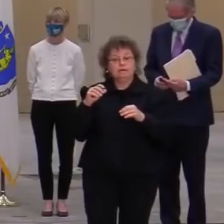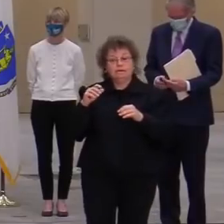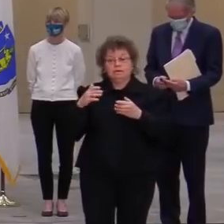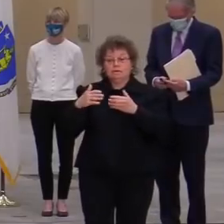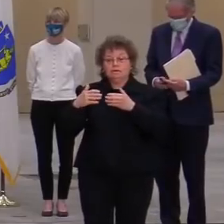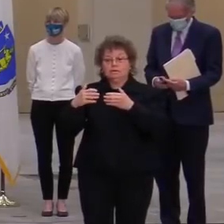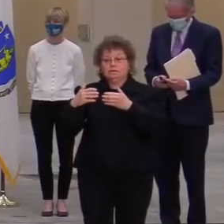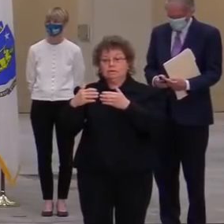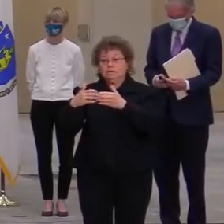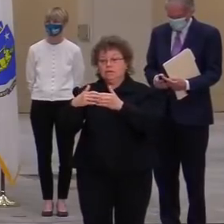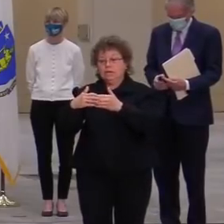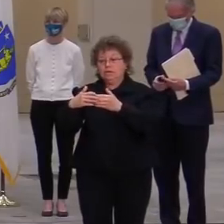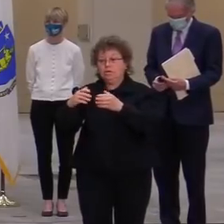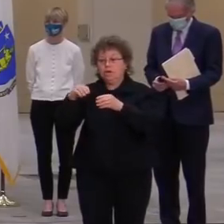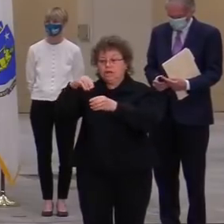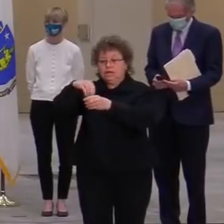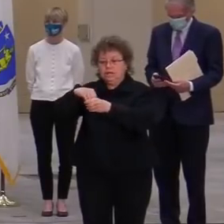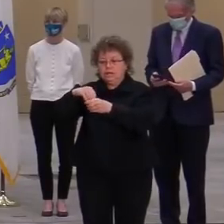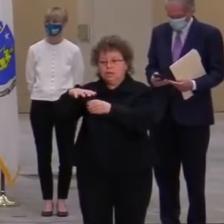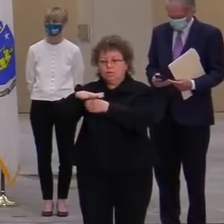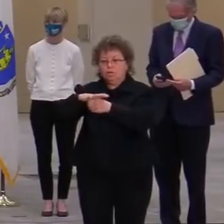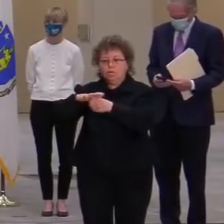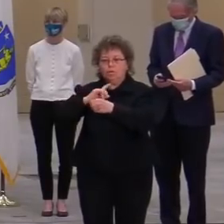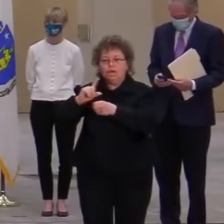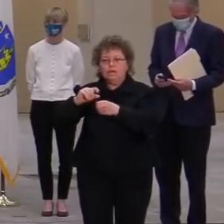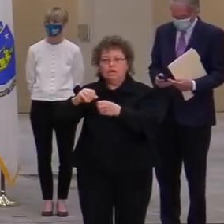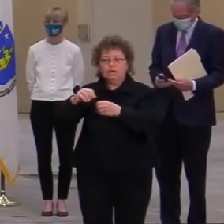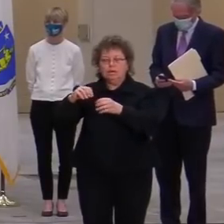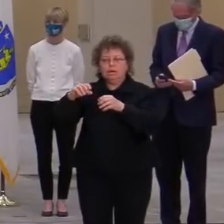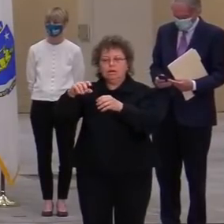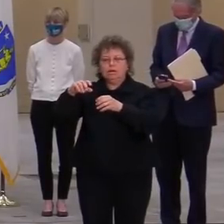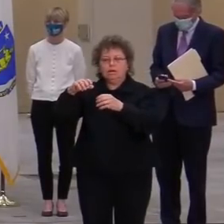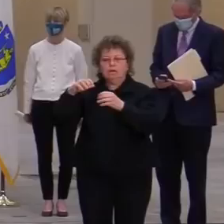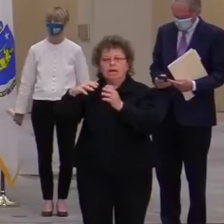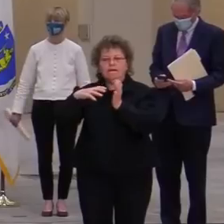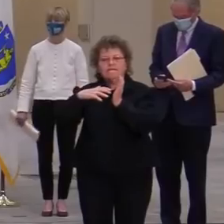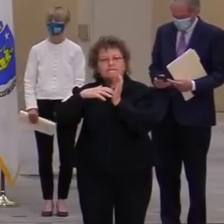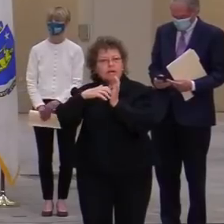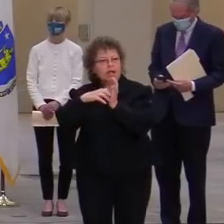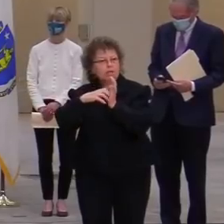vulnerable populations, there was vaccine hesitancy,